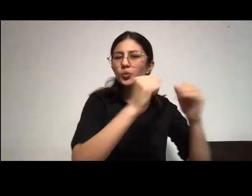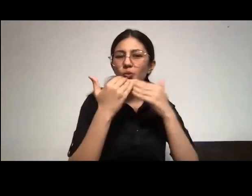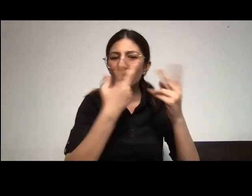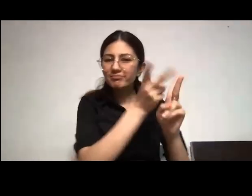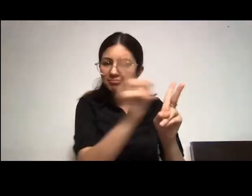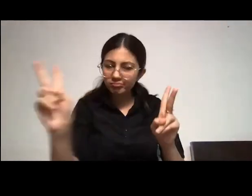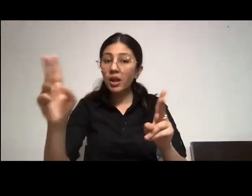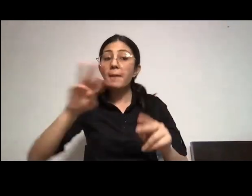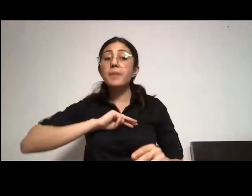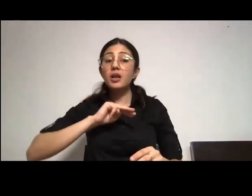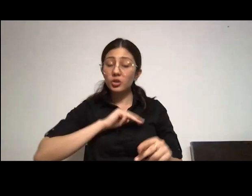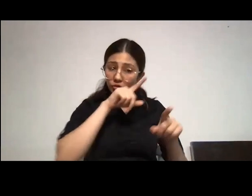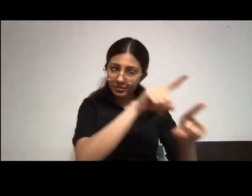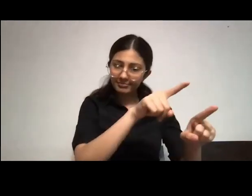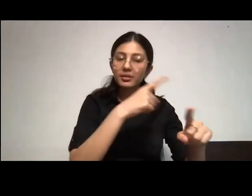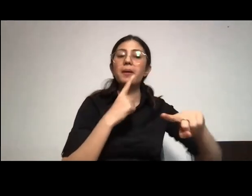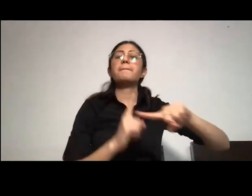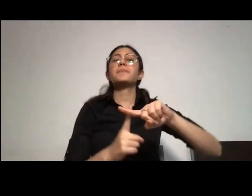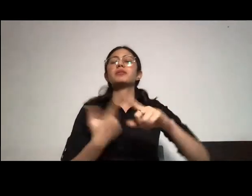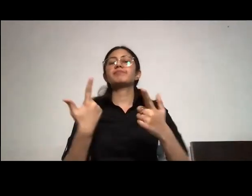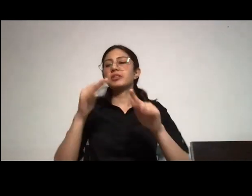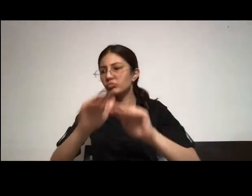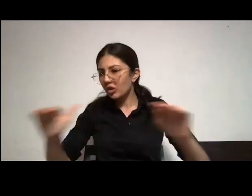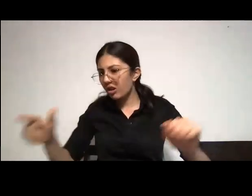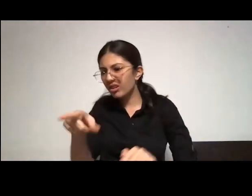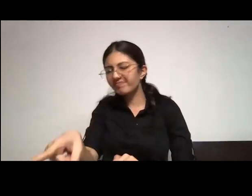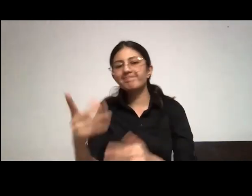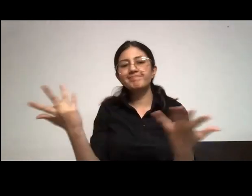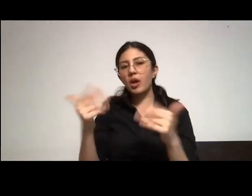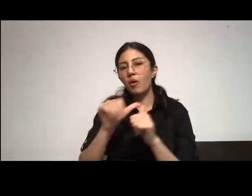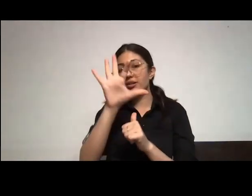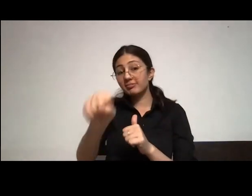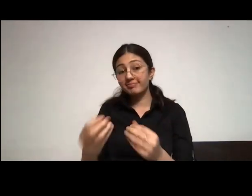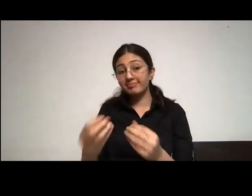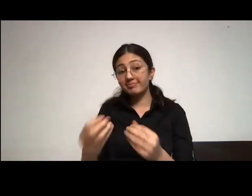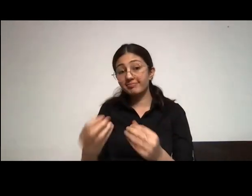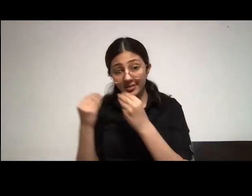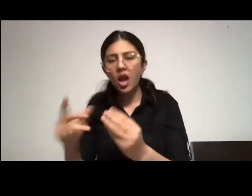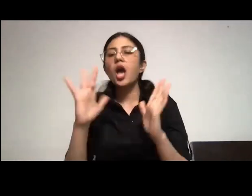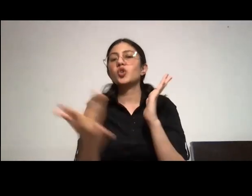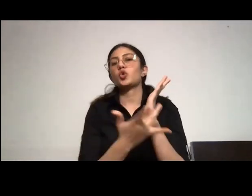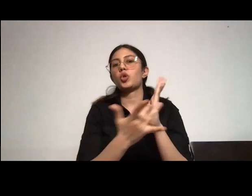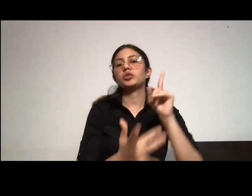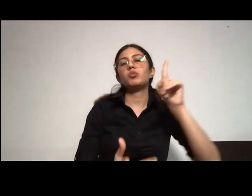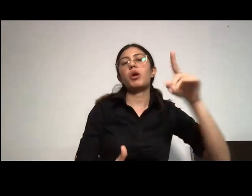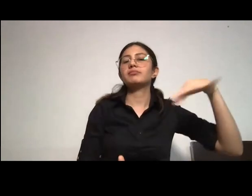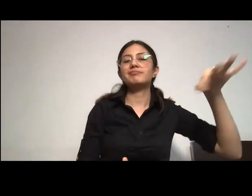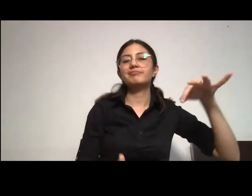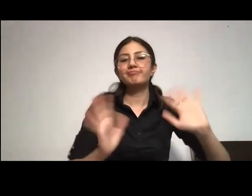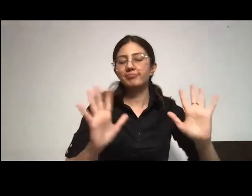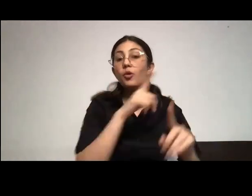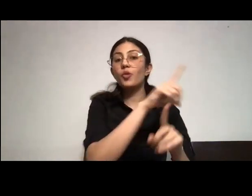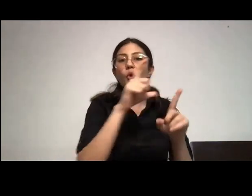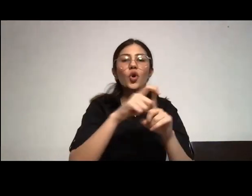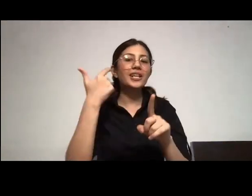on how can we provide access to children not only through our technology solution, which is a digital library,